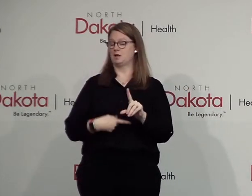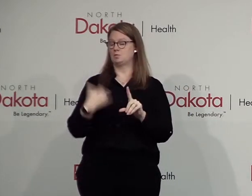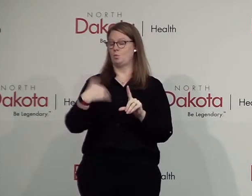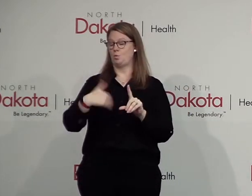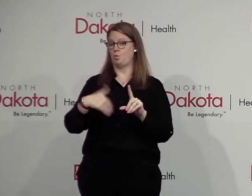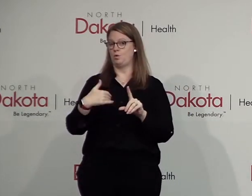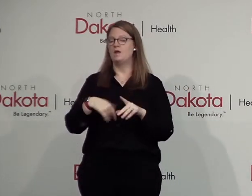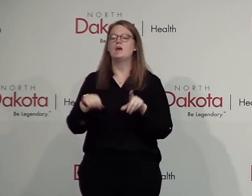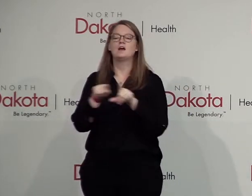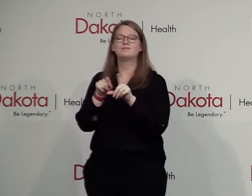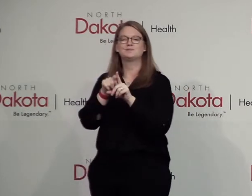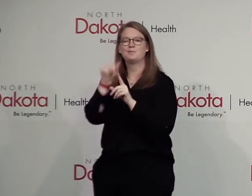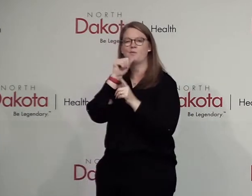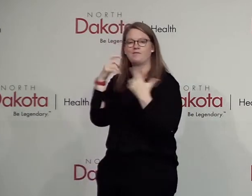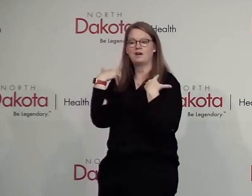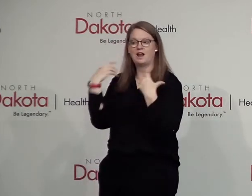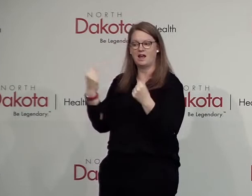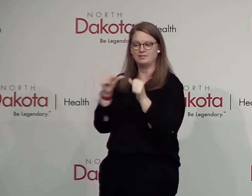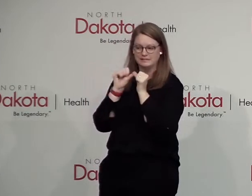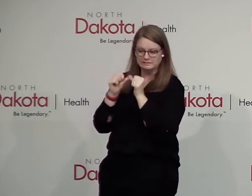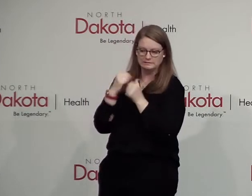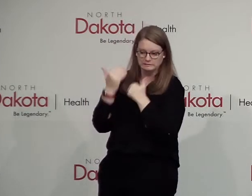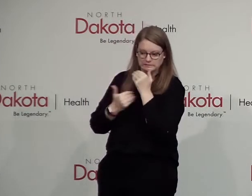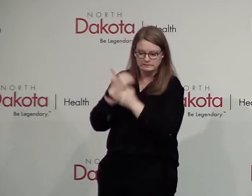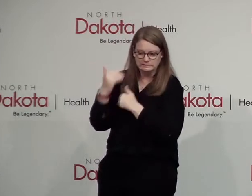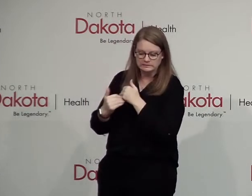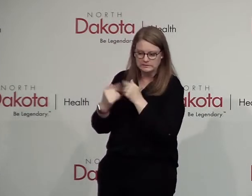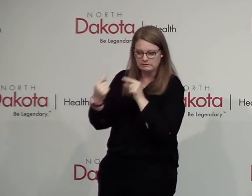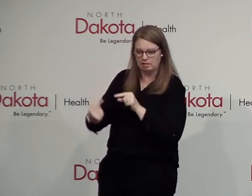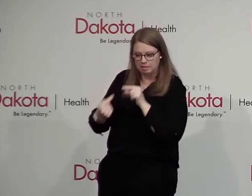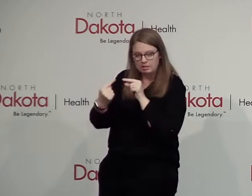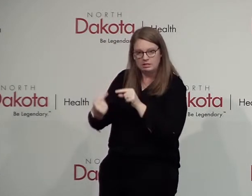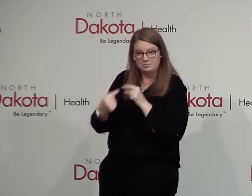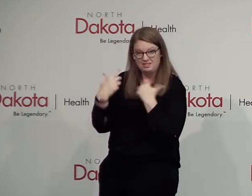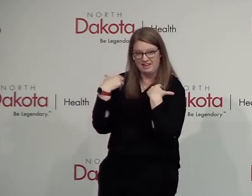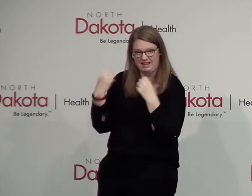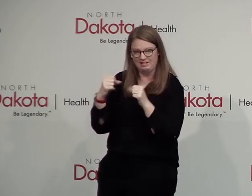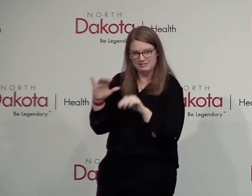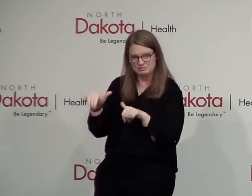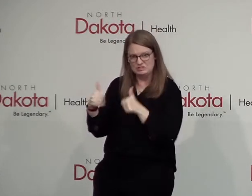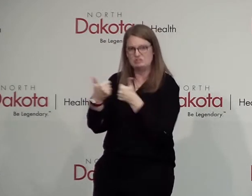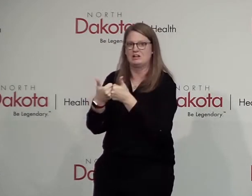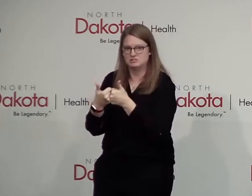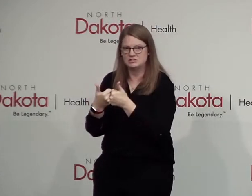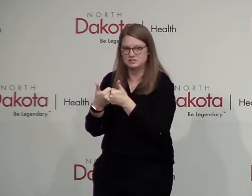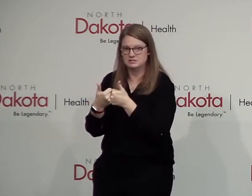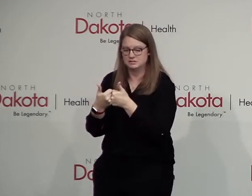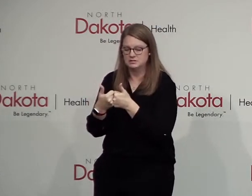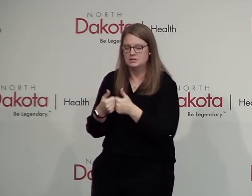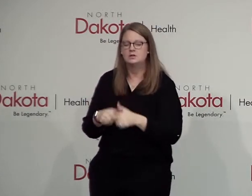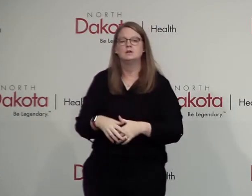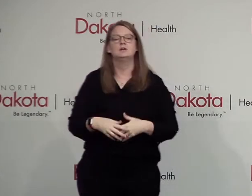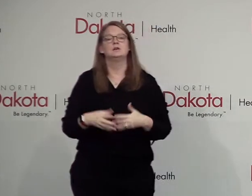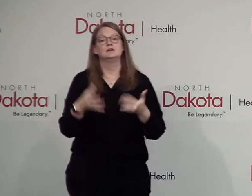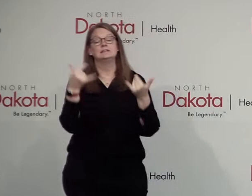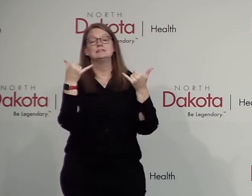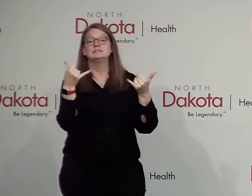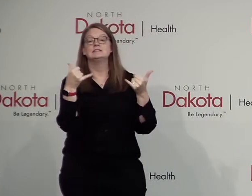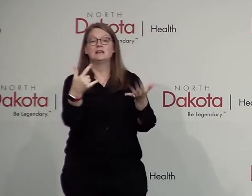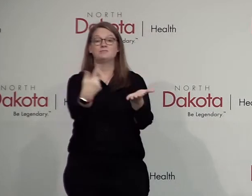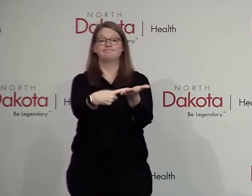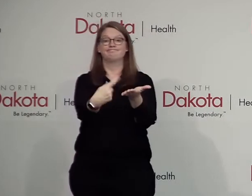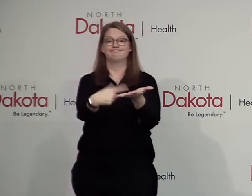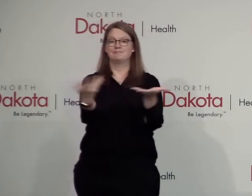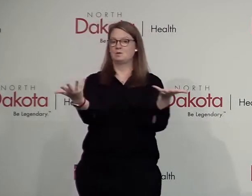health providers that continue to fight on the front lines of the health challenges that we're working through right now. Today, we're here to